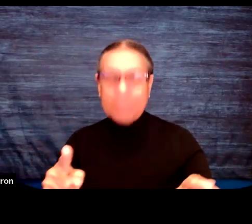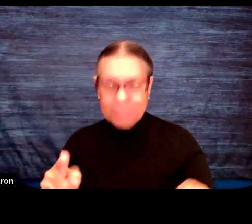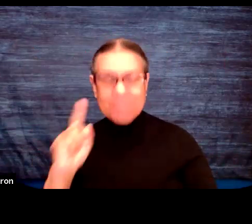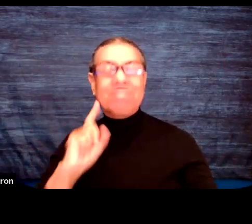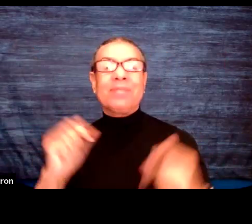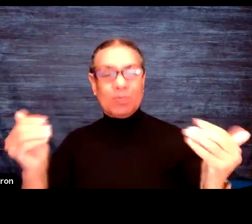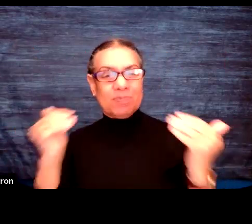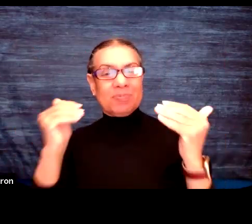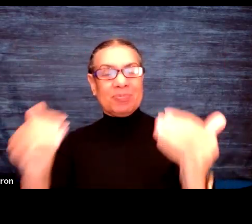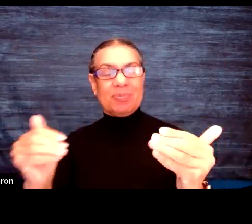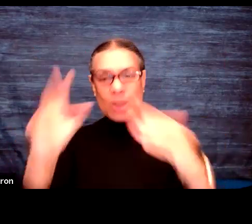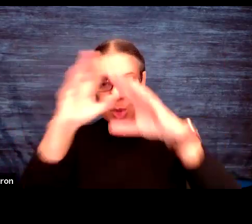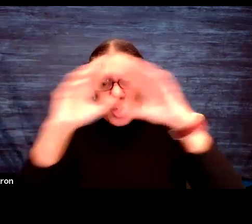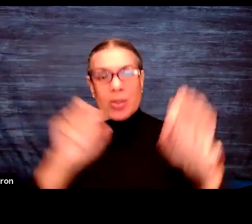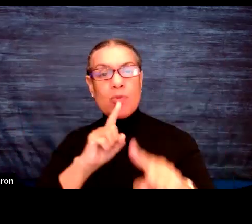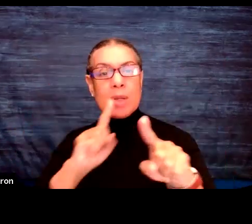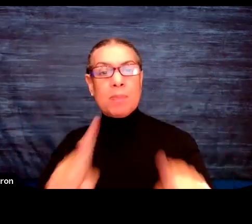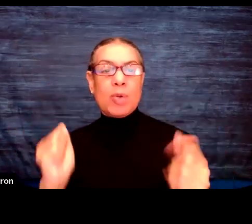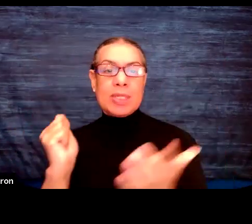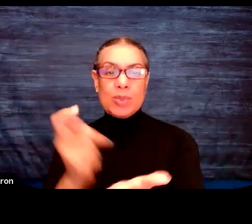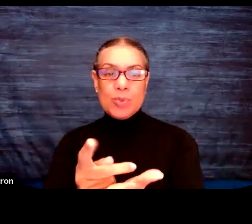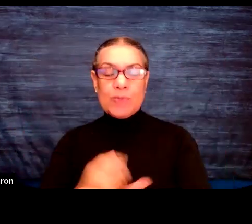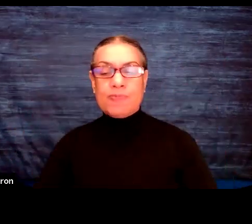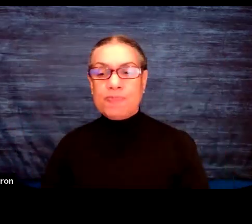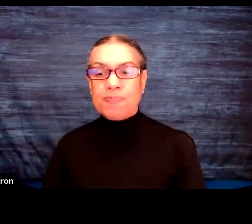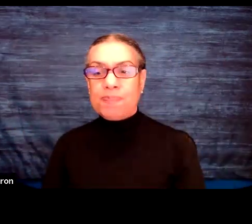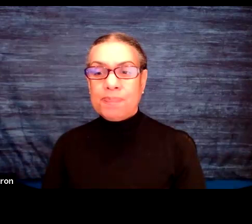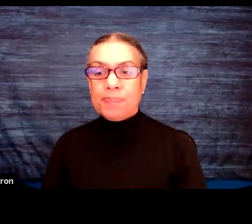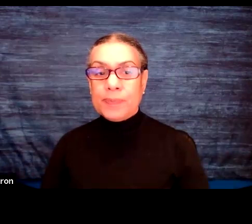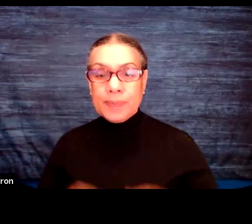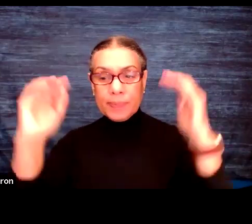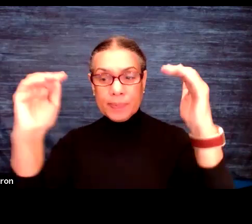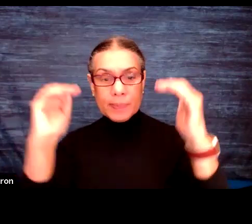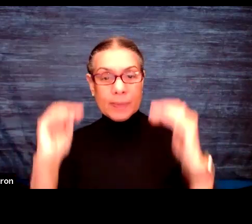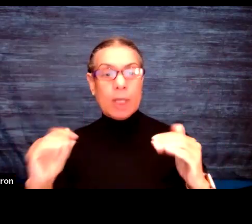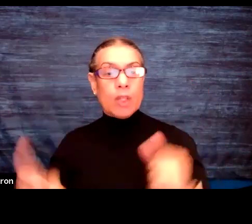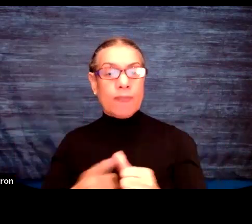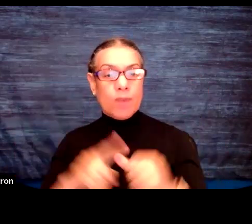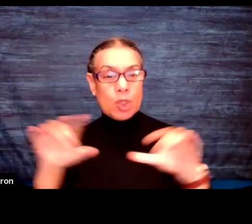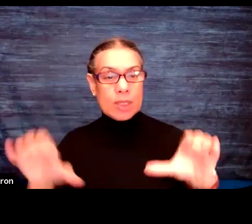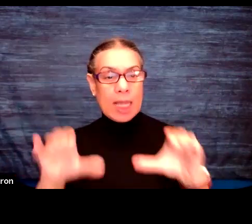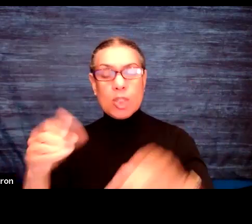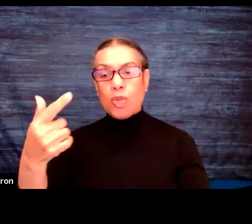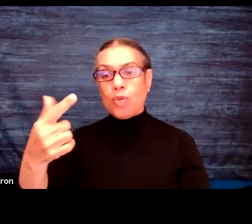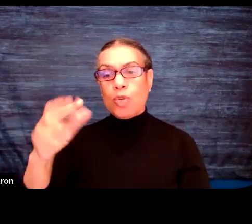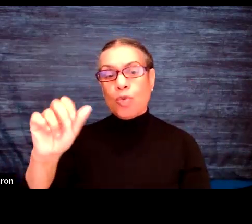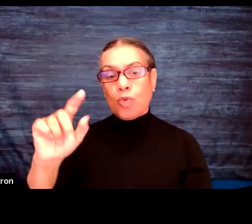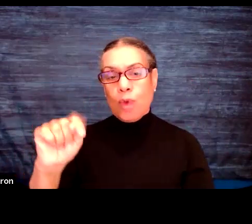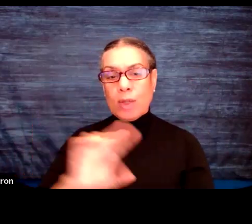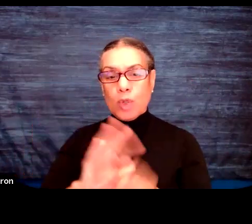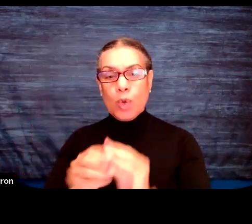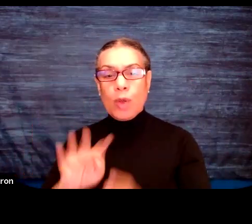the superintendent's report is approved. Our first action item this evening is the grants for approval totaling